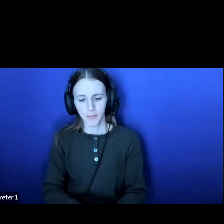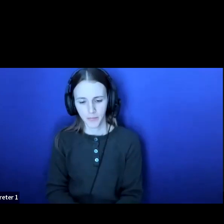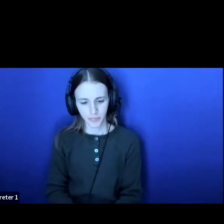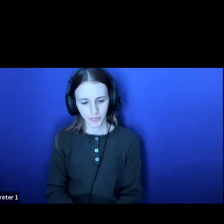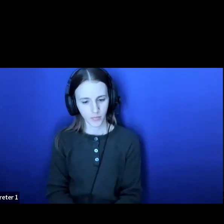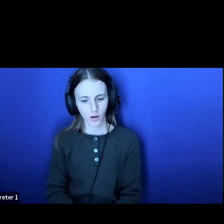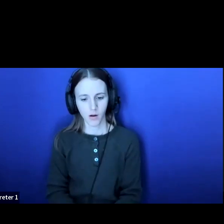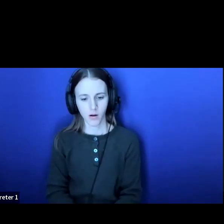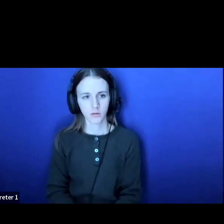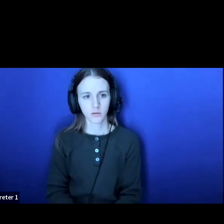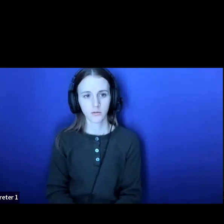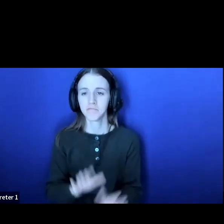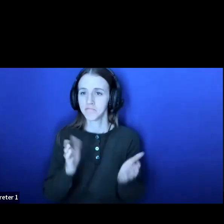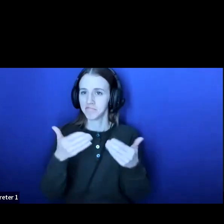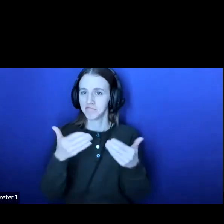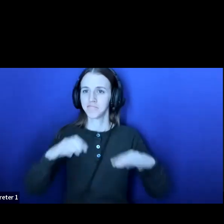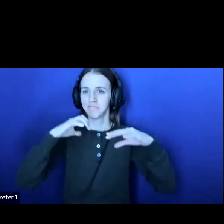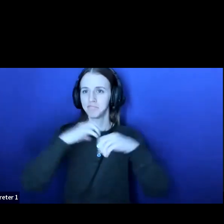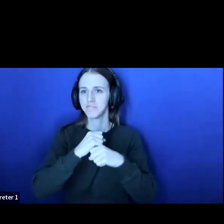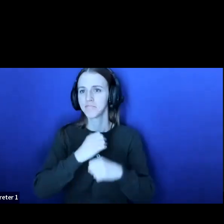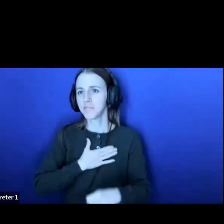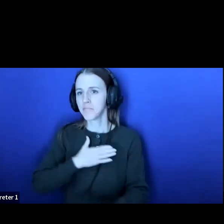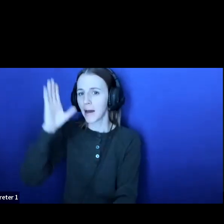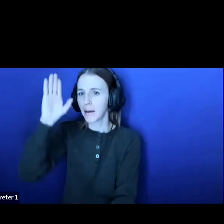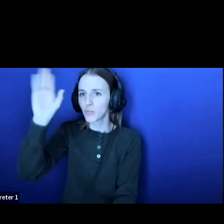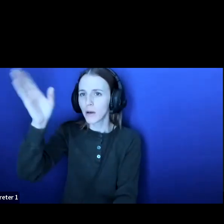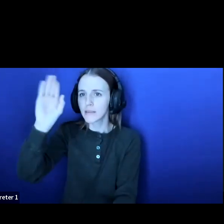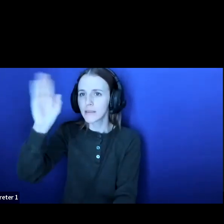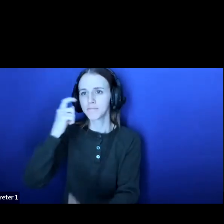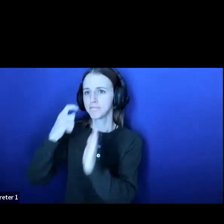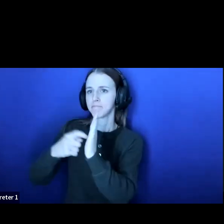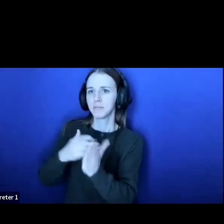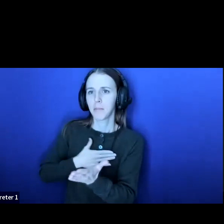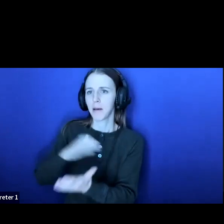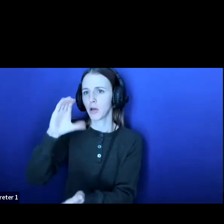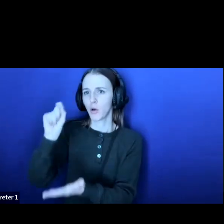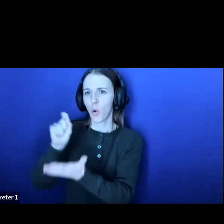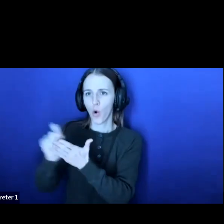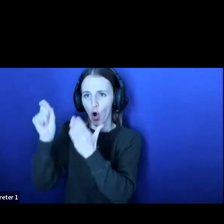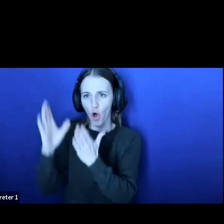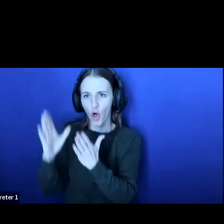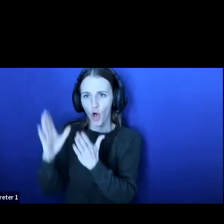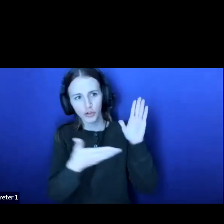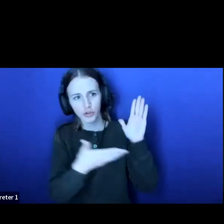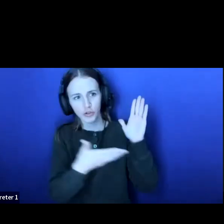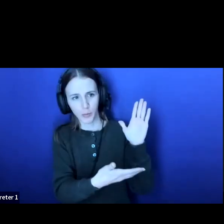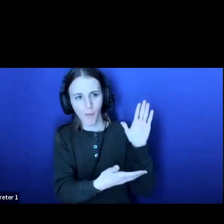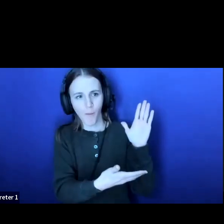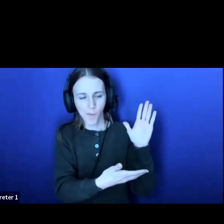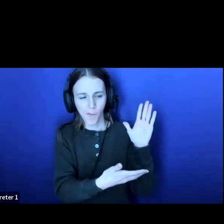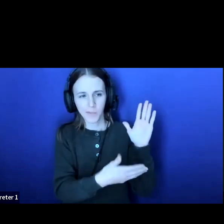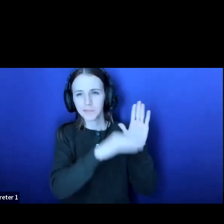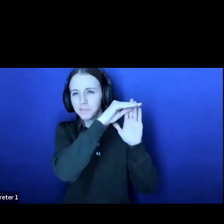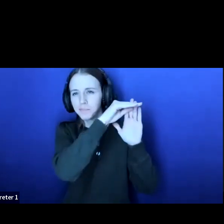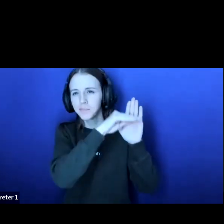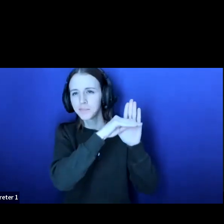With that, I end my presentations, and I would like to acknowledge my co-authors, Dr. Preet Thaliwal, Navjeevan Singh, Amir Khan Mahroof, and my